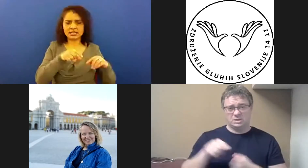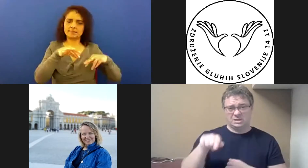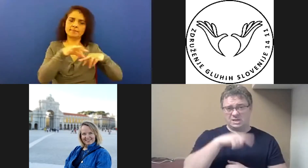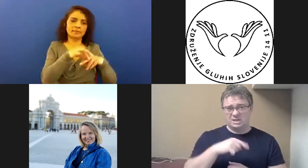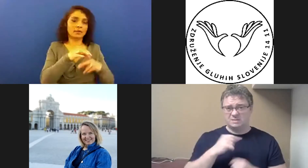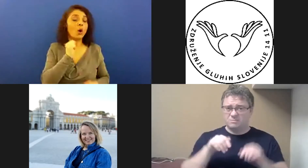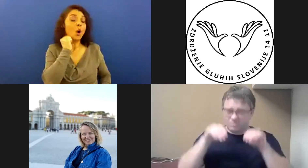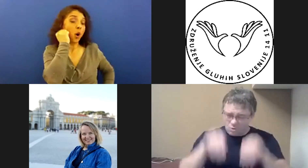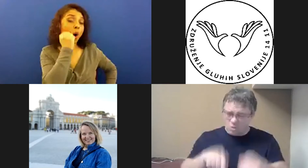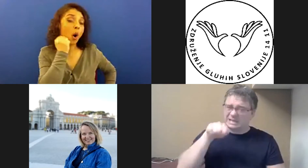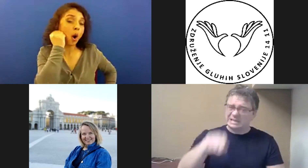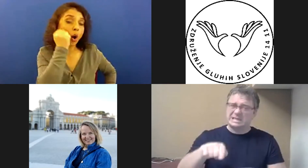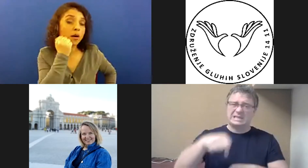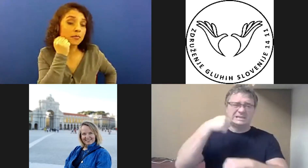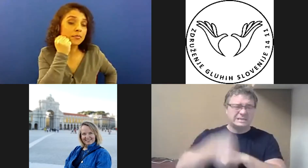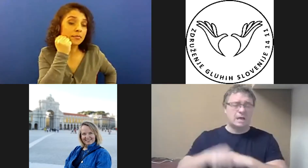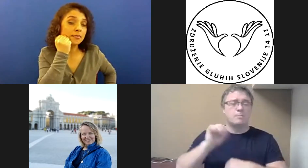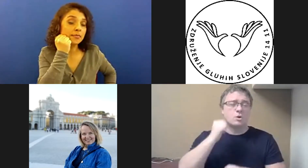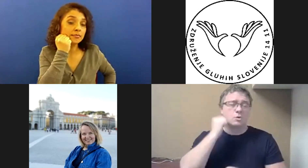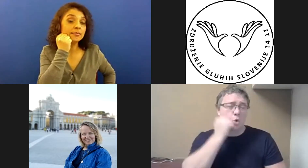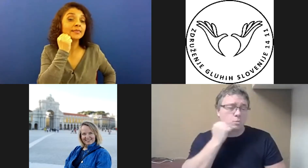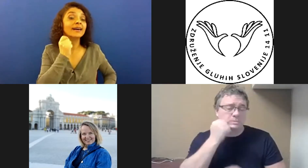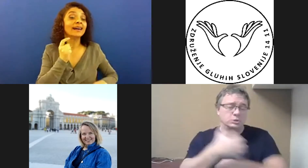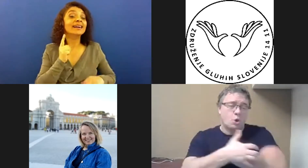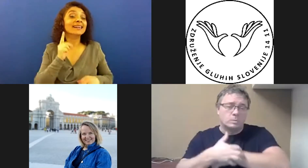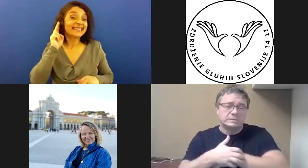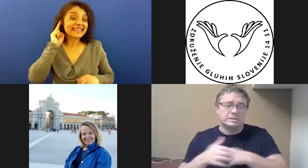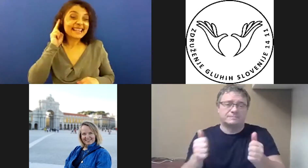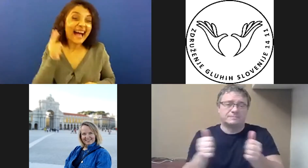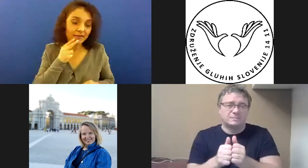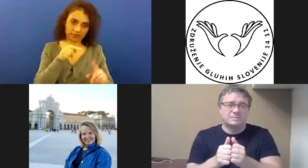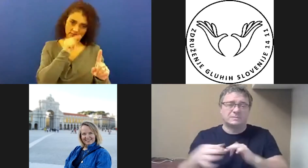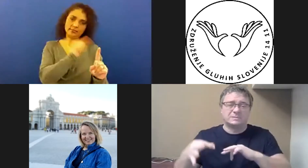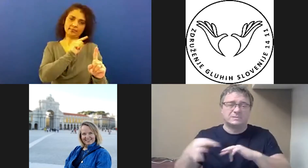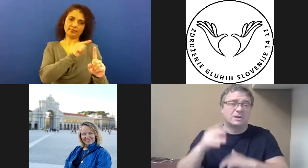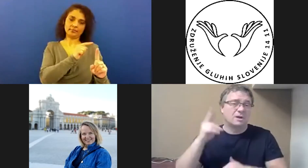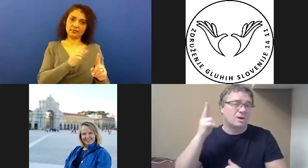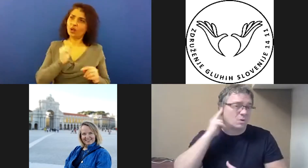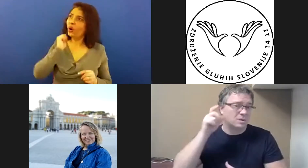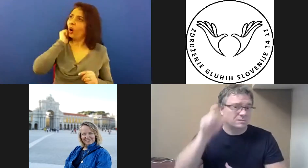My family told me, you have to marry a Roma, Ruva.